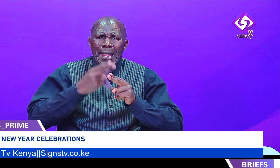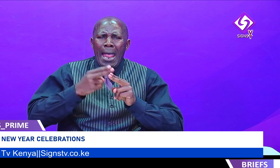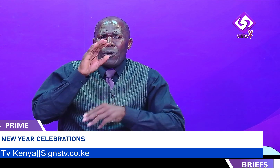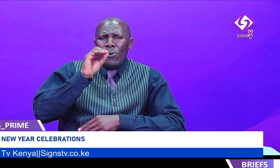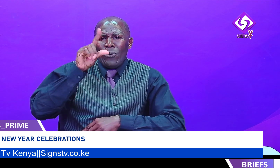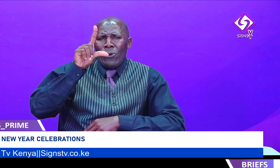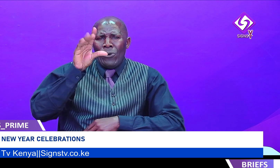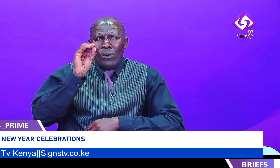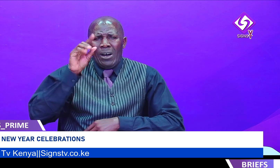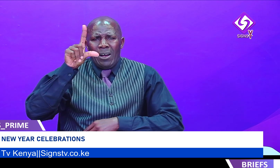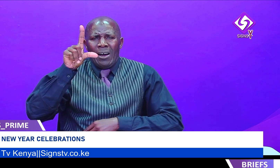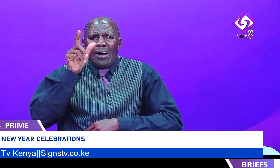Oltua, said,